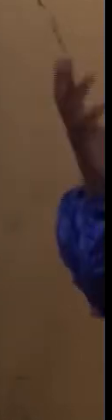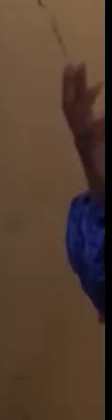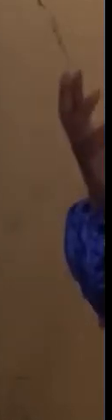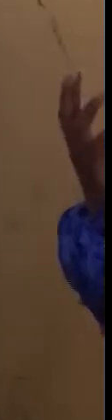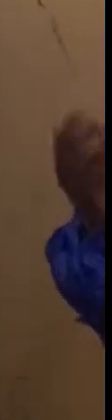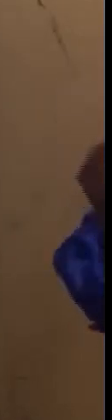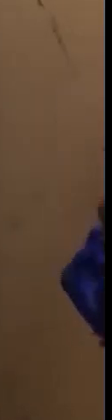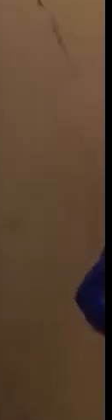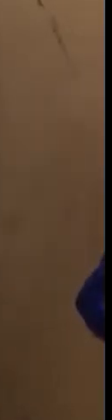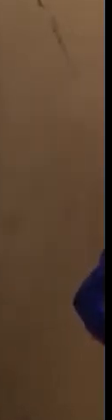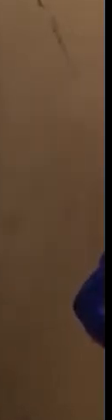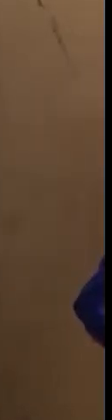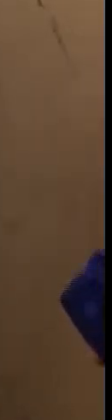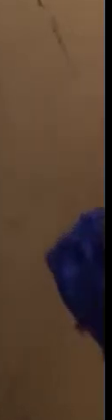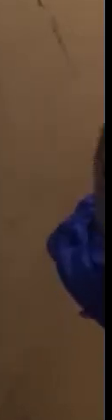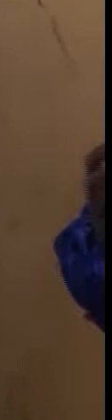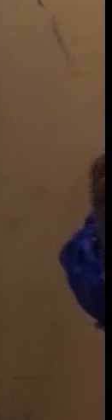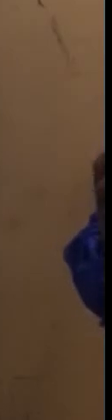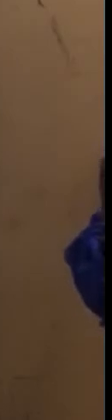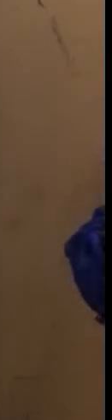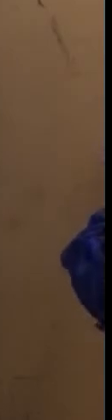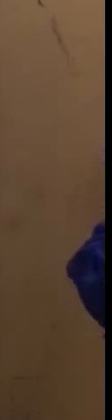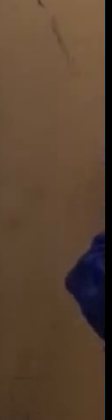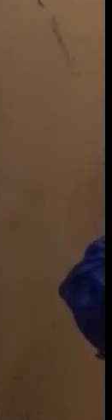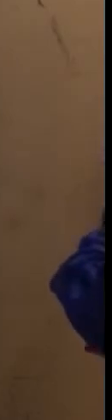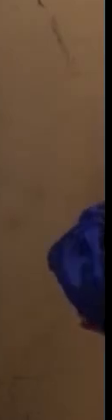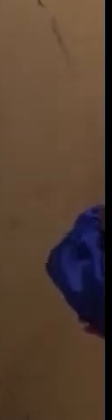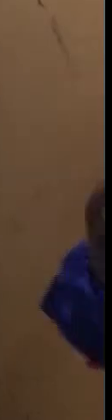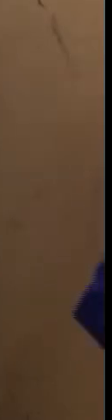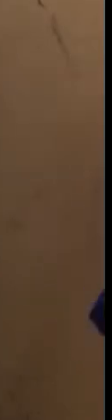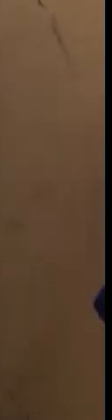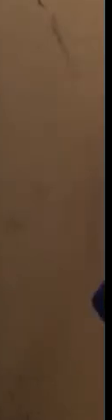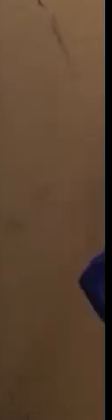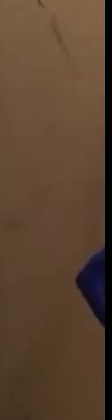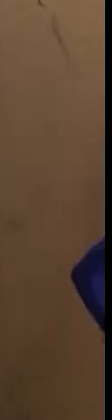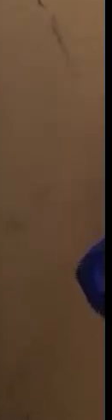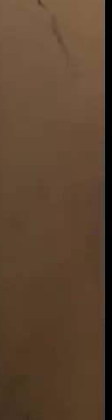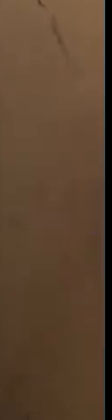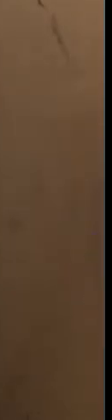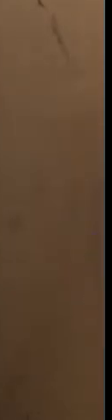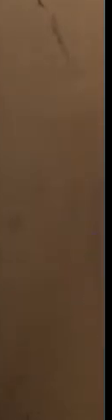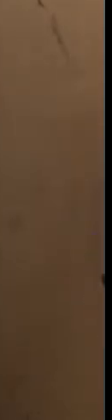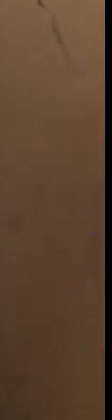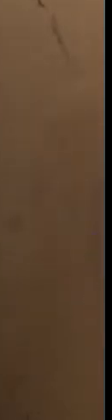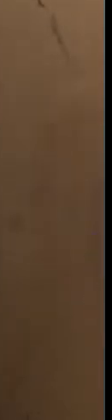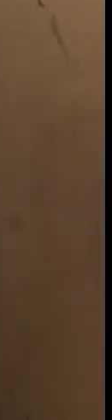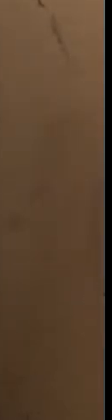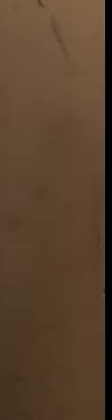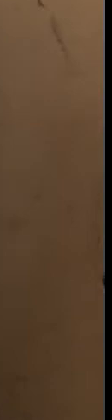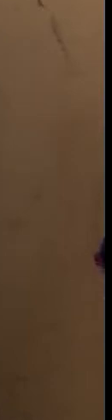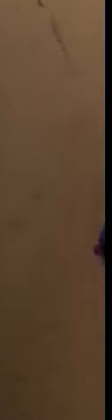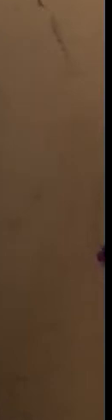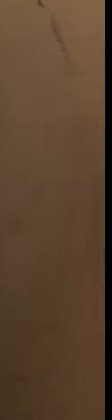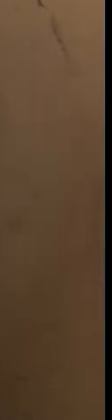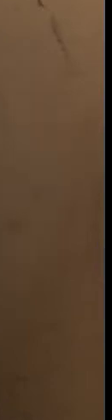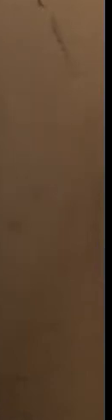It provides, that is the irrigation water, it provides soil with what? With water, so that we overcome drought.